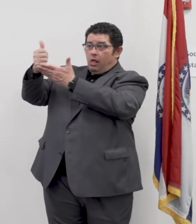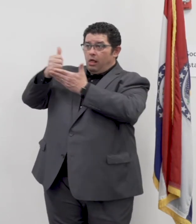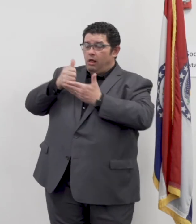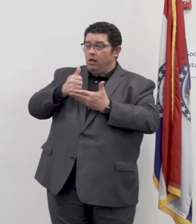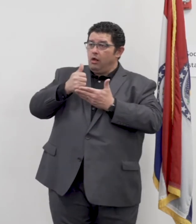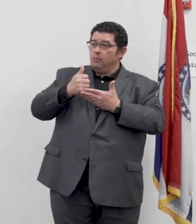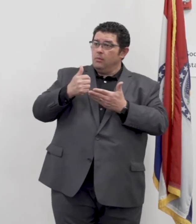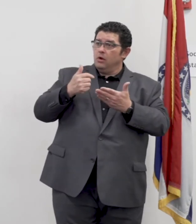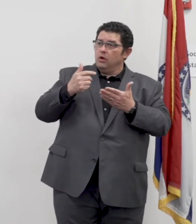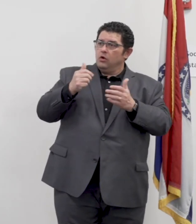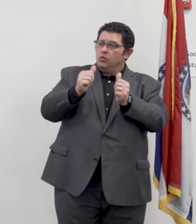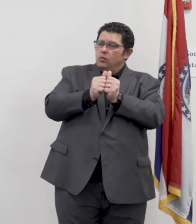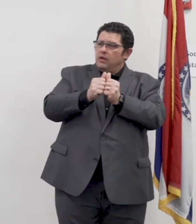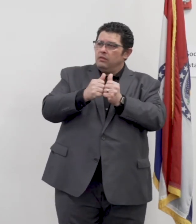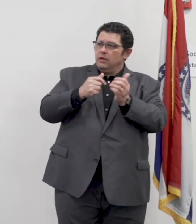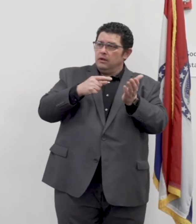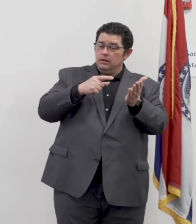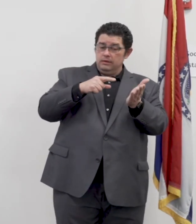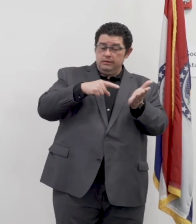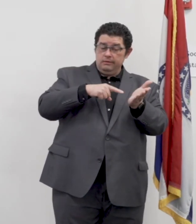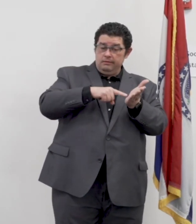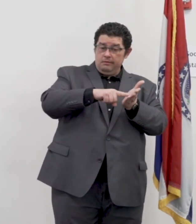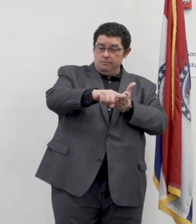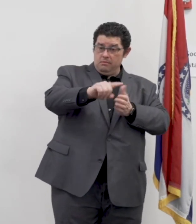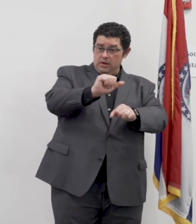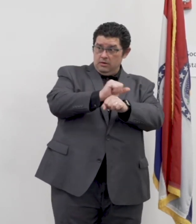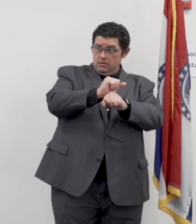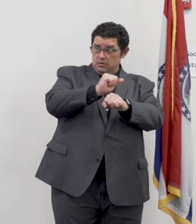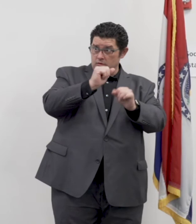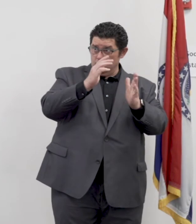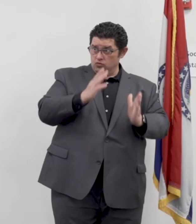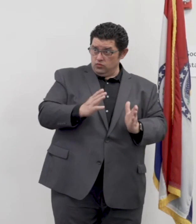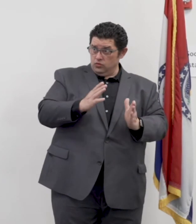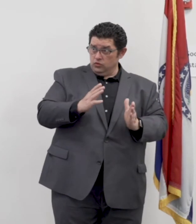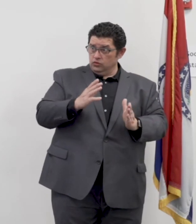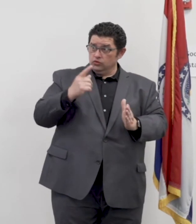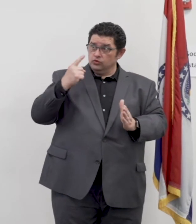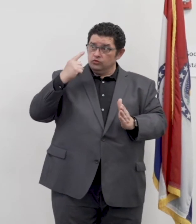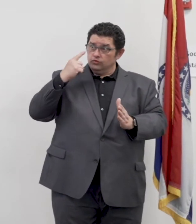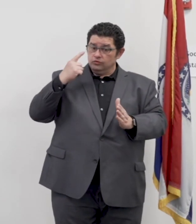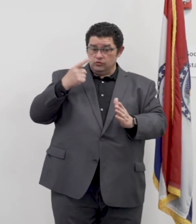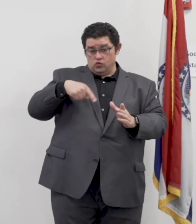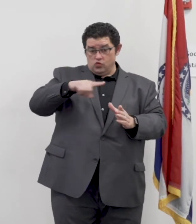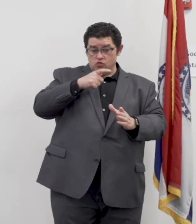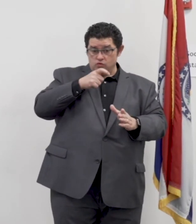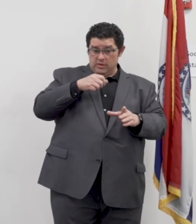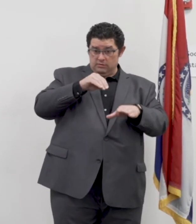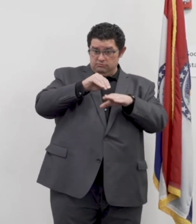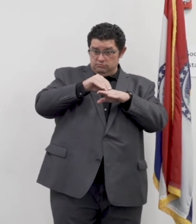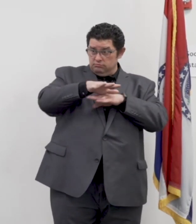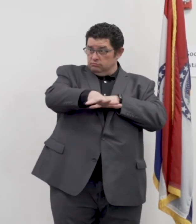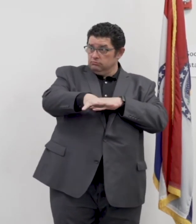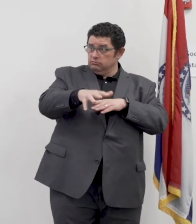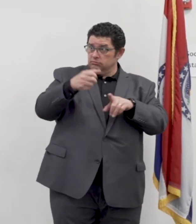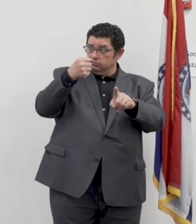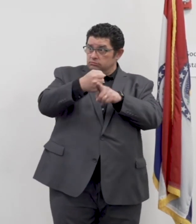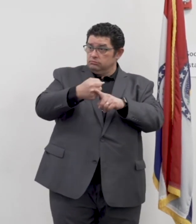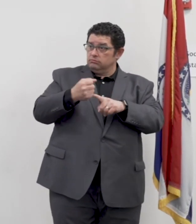affected negatively by COVID-19. I don't think it's going to pass anytime soon, like now, but it could